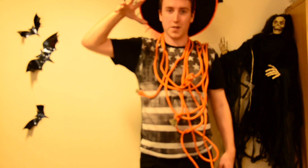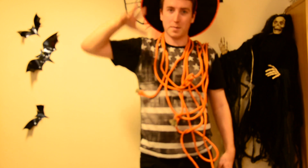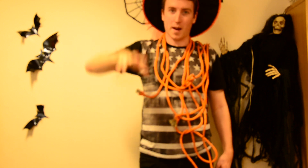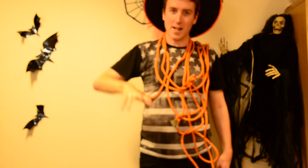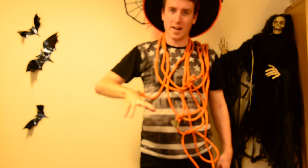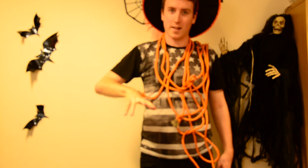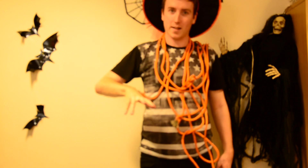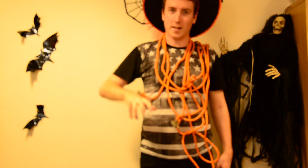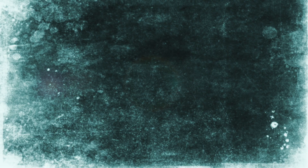Spider.